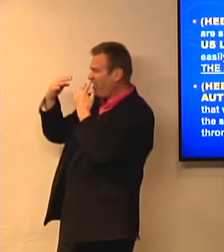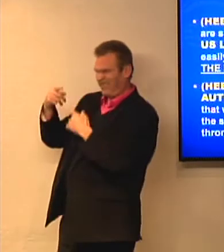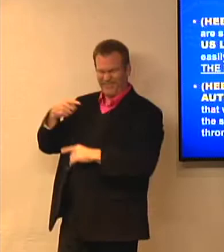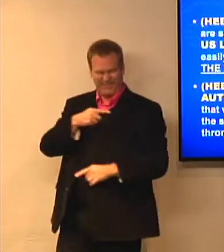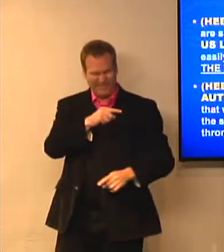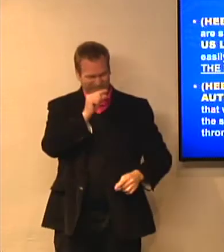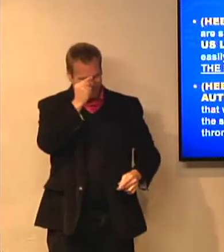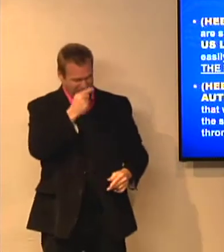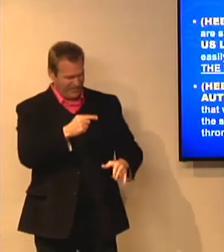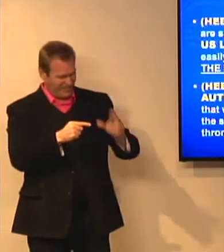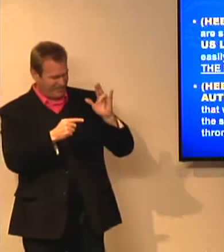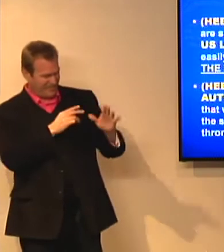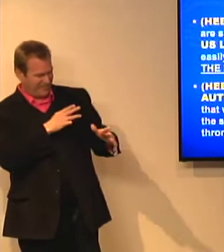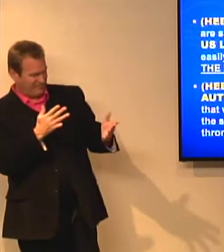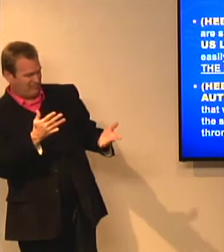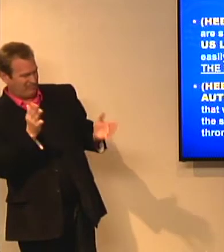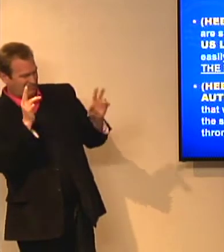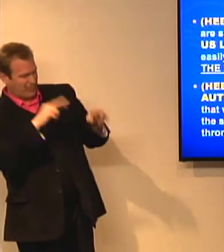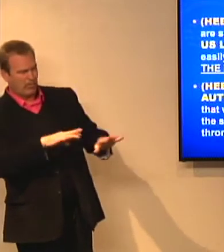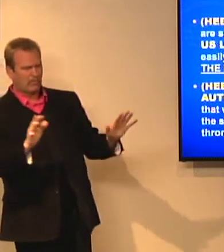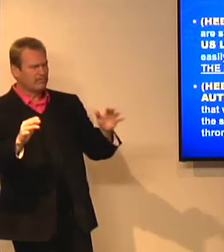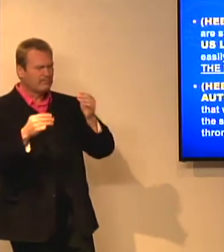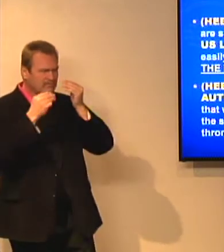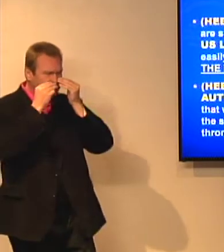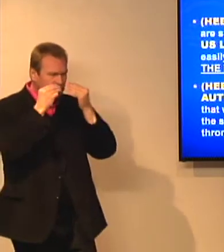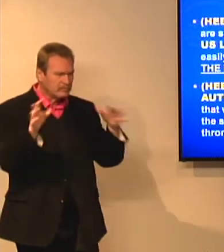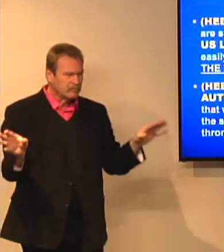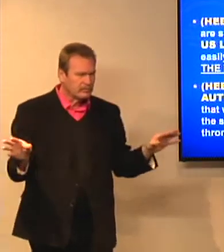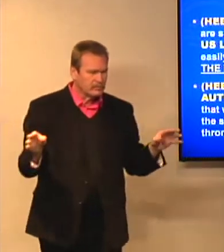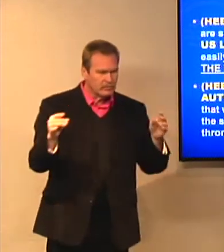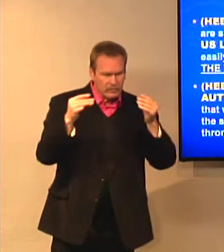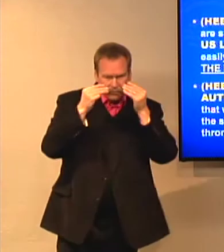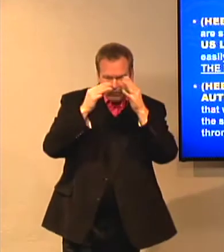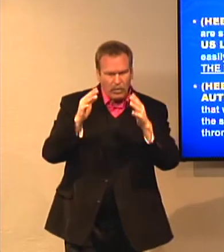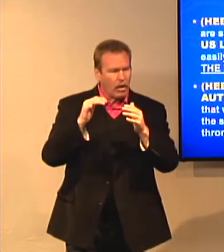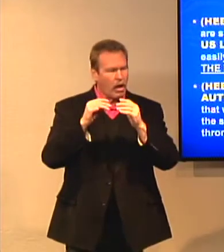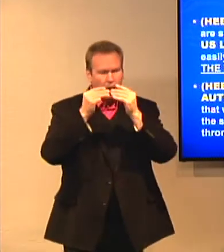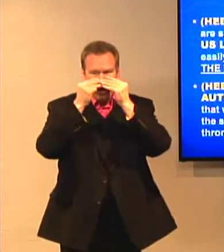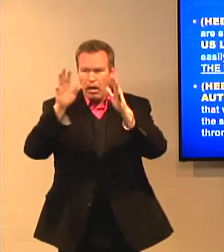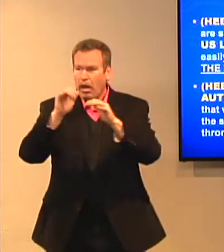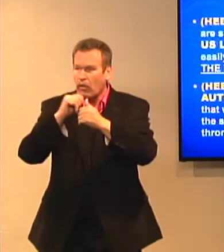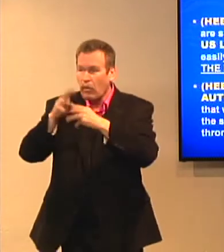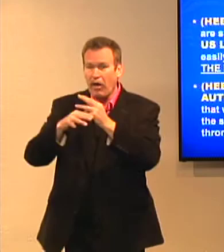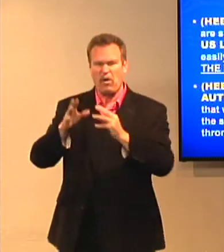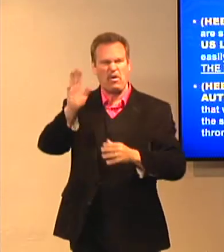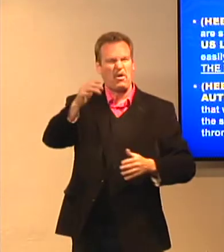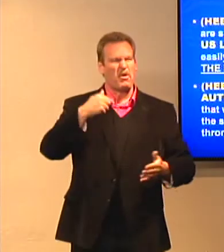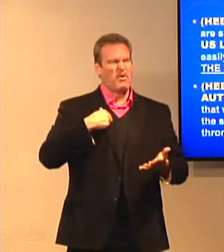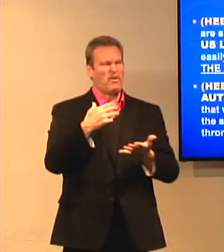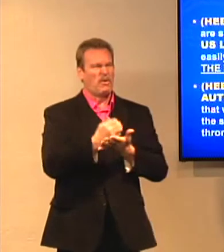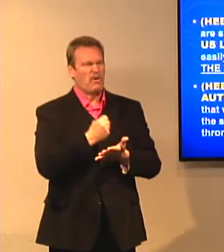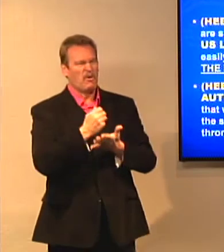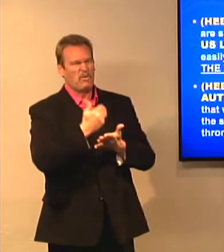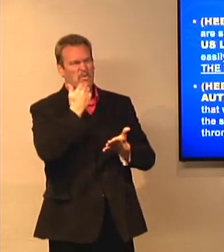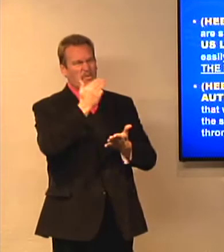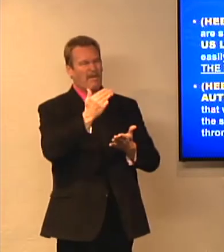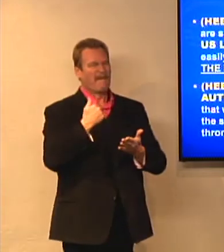Despising the shame. He didn't consider that worthy. He didn't care about the shame of the cross.